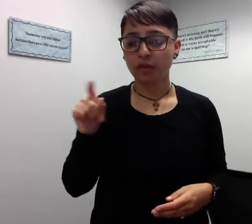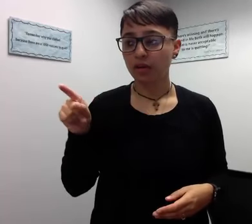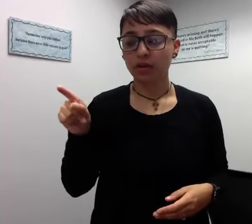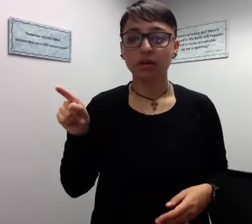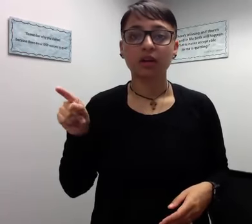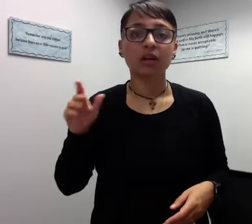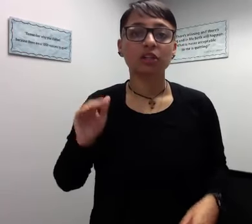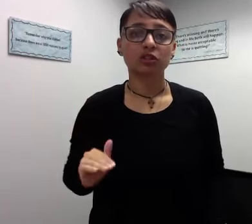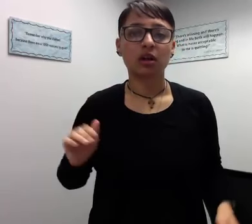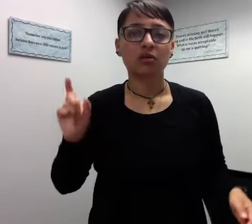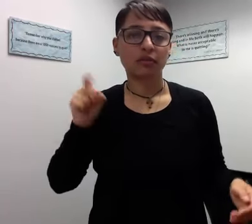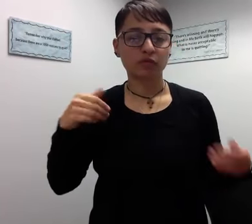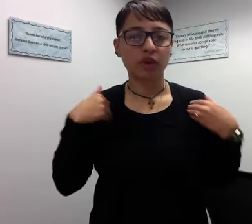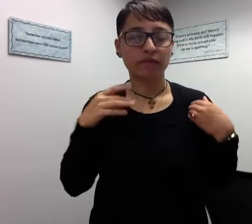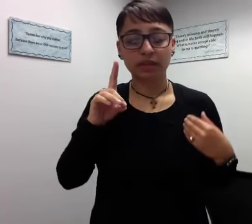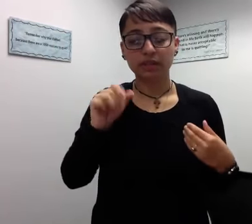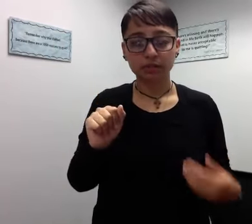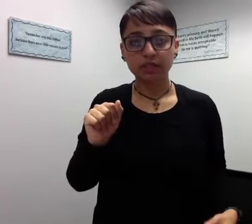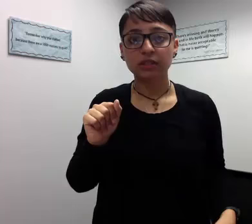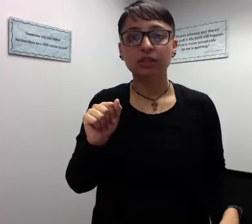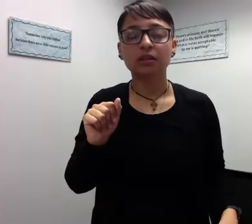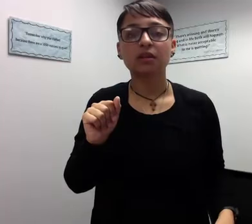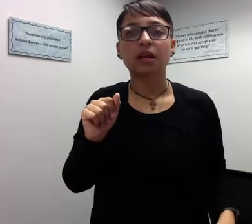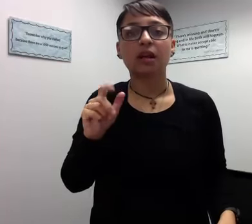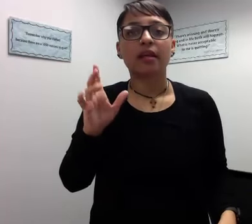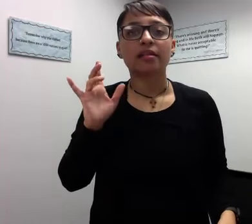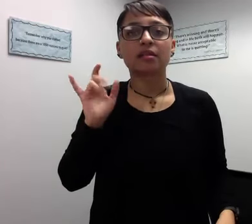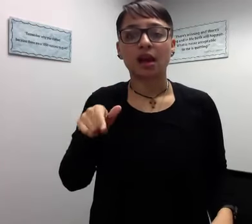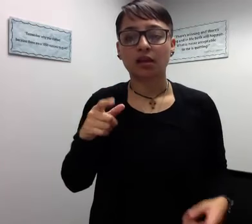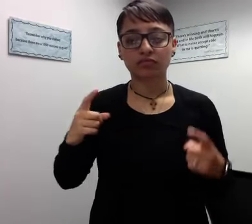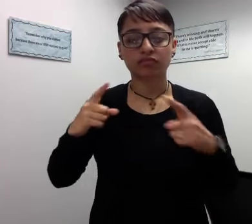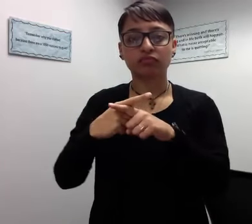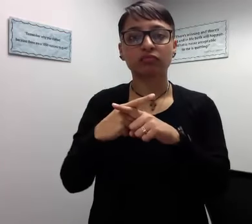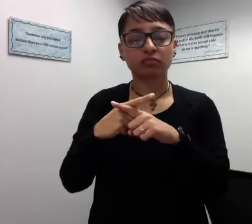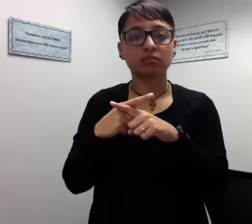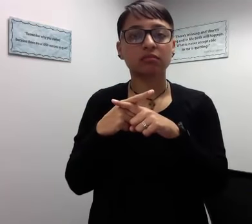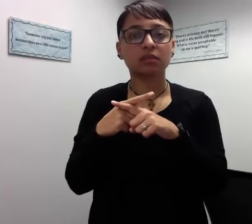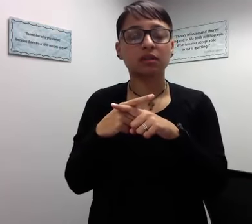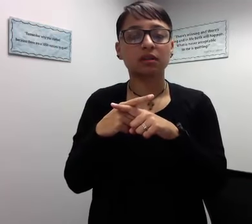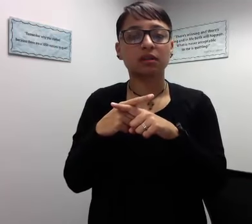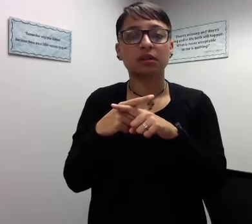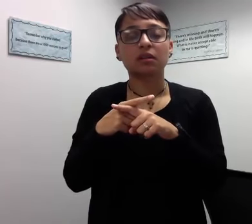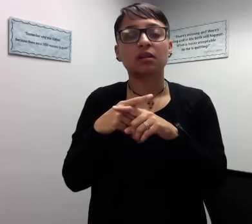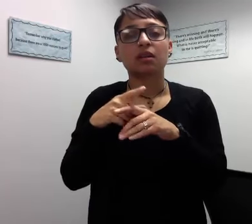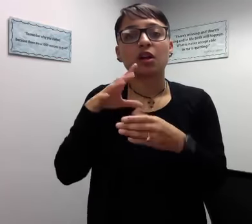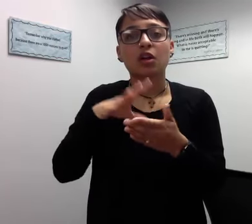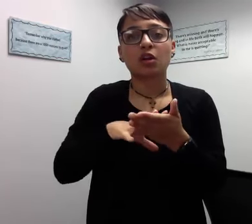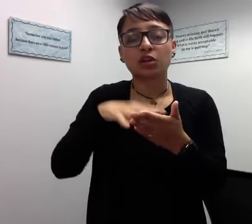have a disability that is getting in the way of his learning in the general